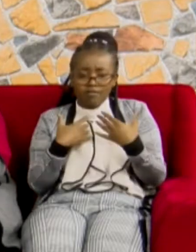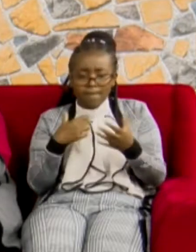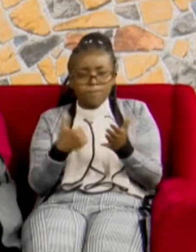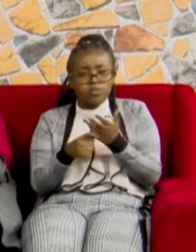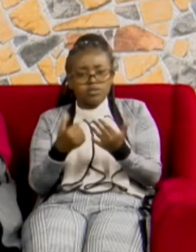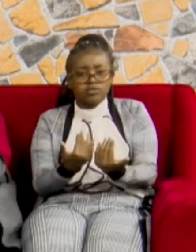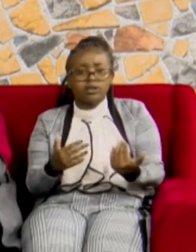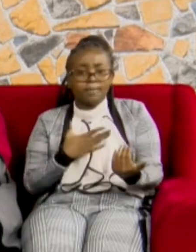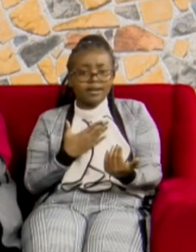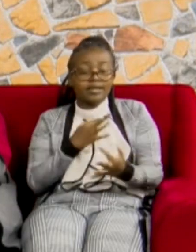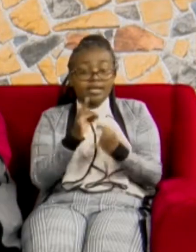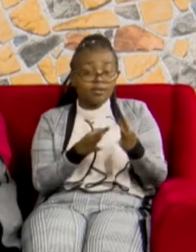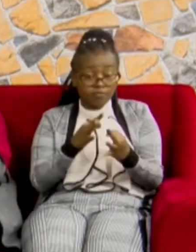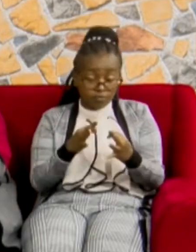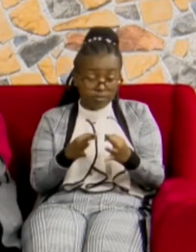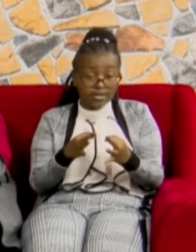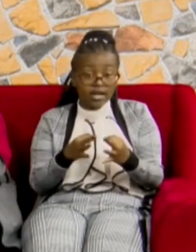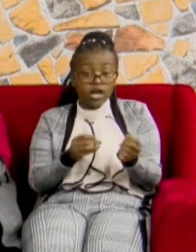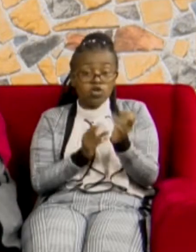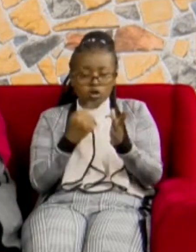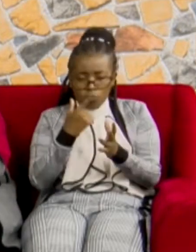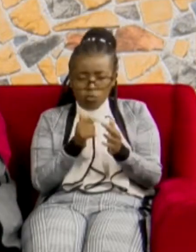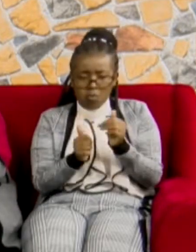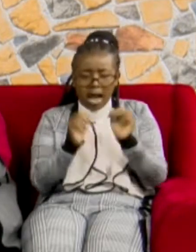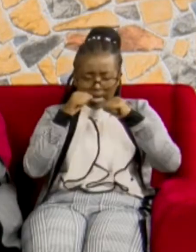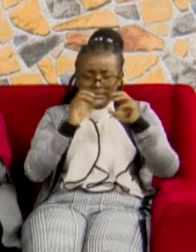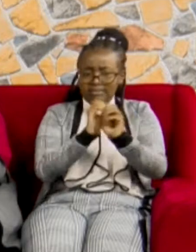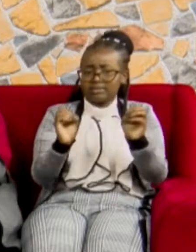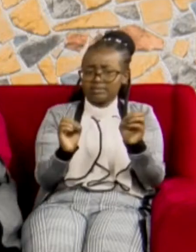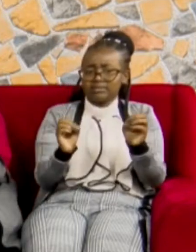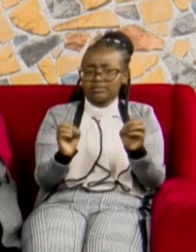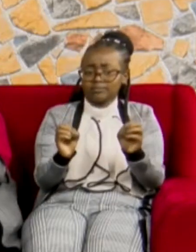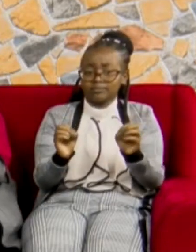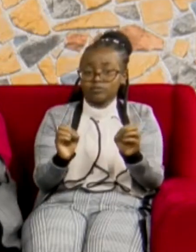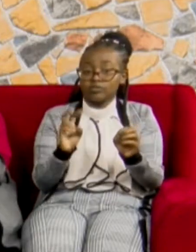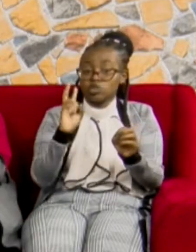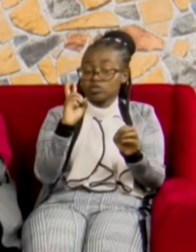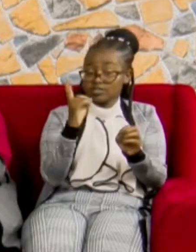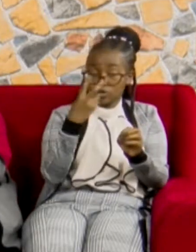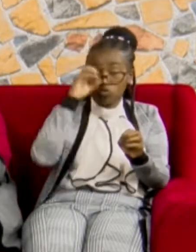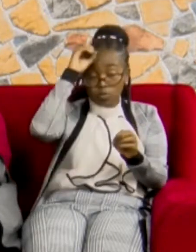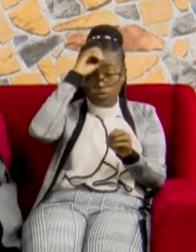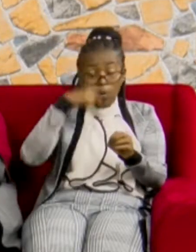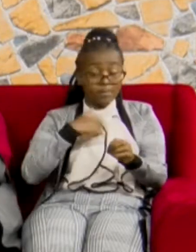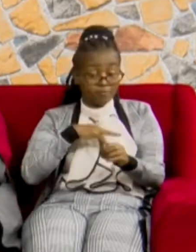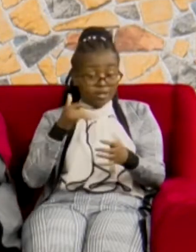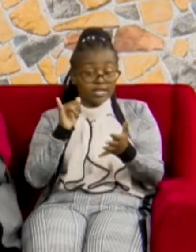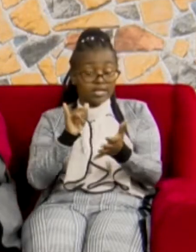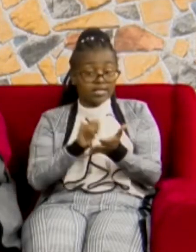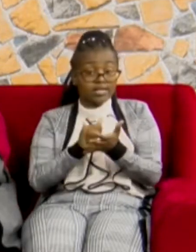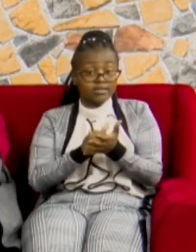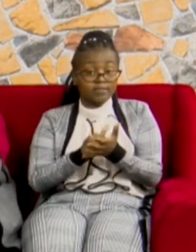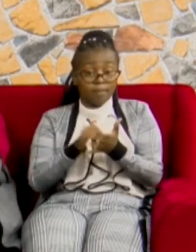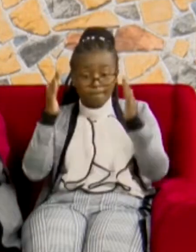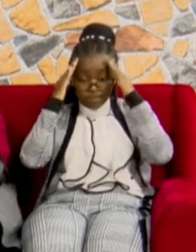child, and even if you meet a clinician who disagrees, there's always a second opinion. So I feel like for me, my